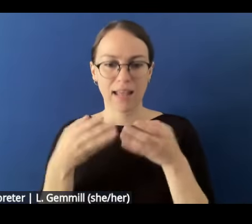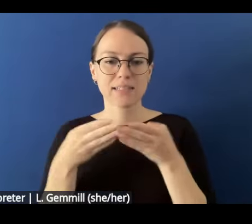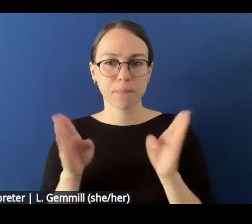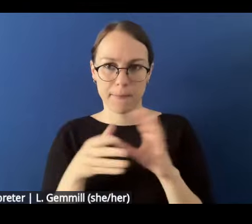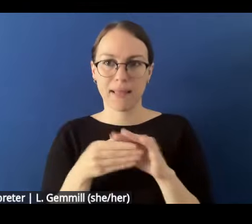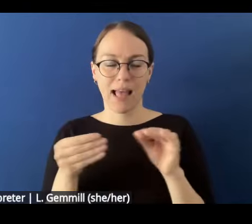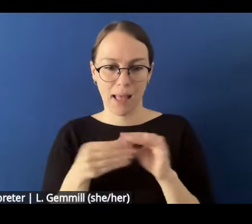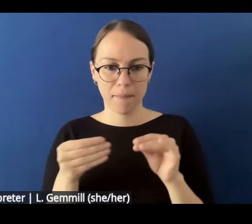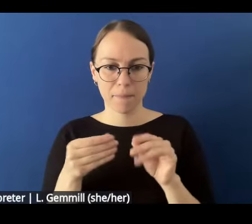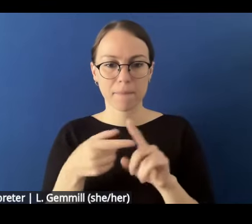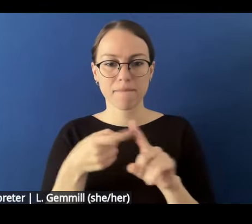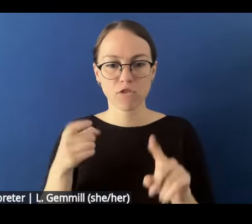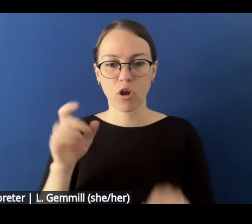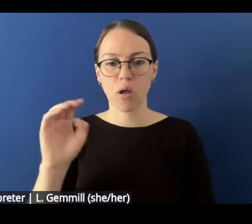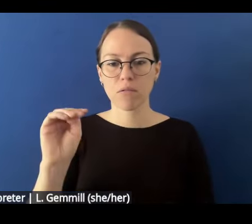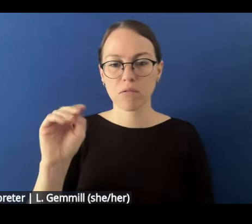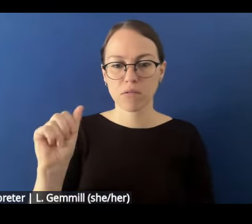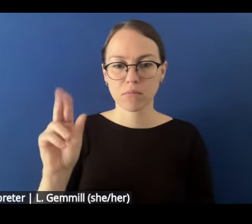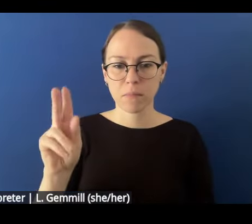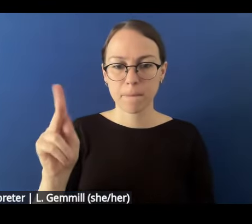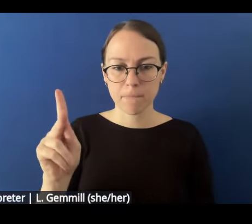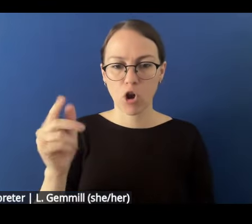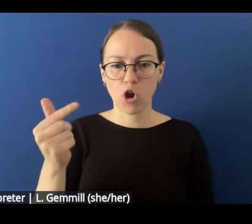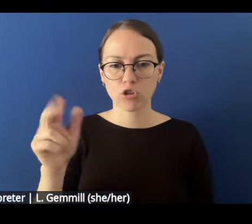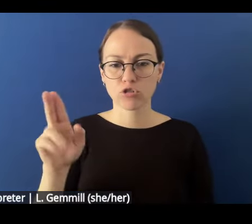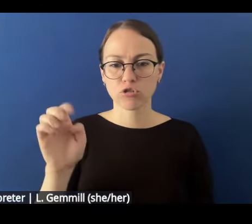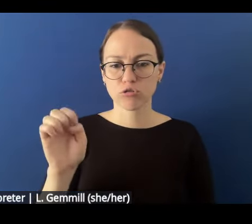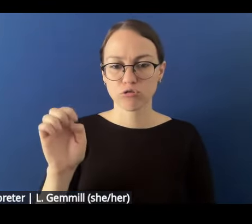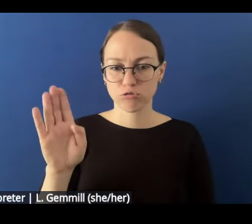from Mark Grebner. Mr. Grebner